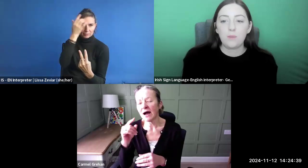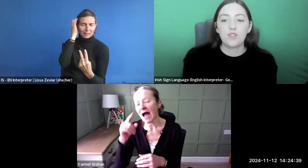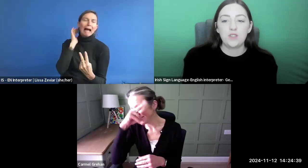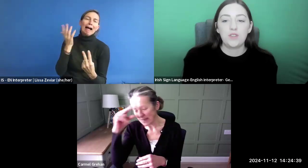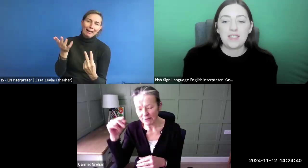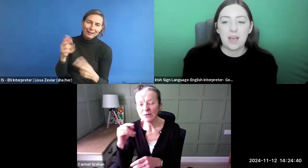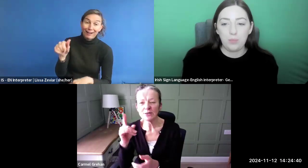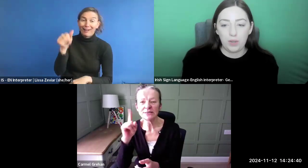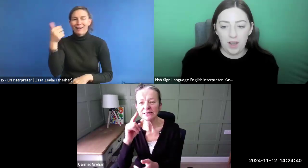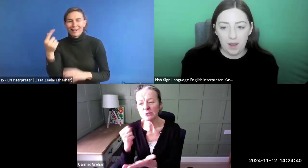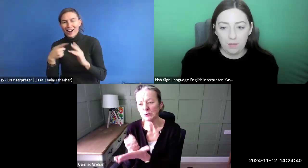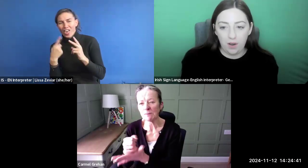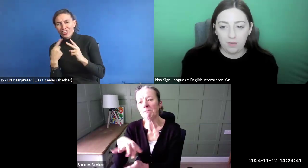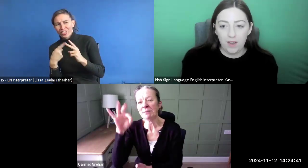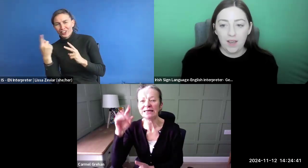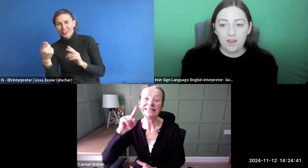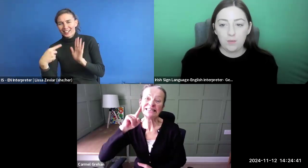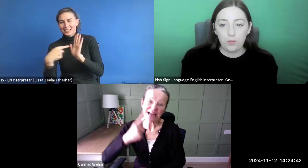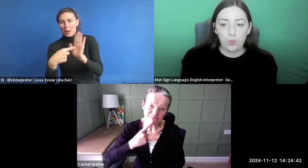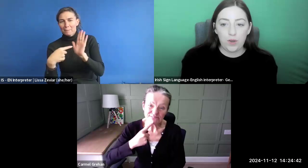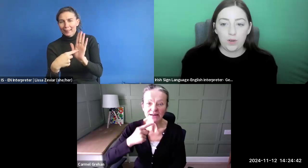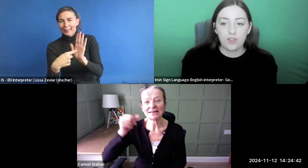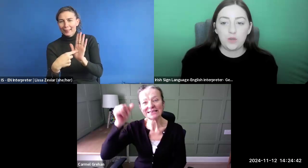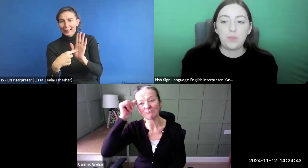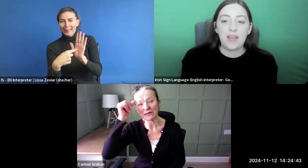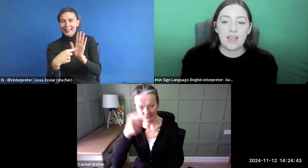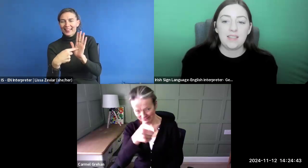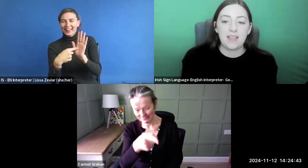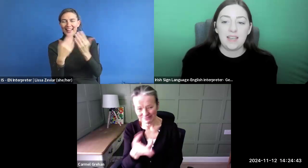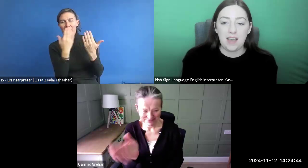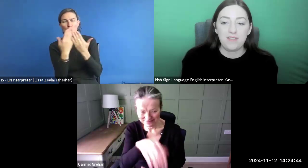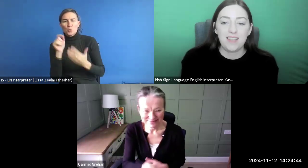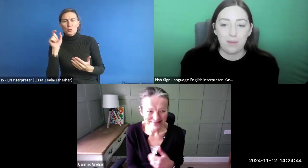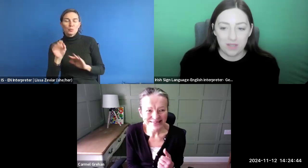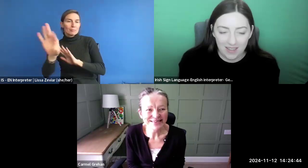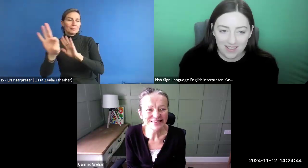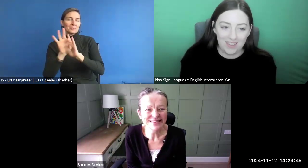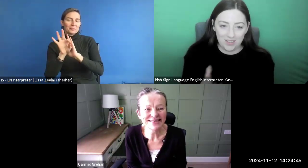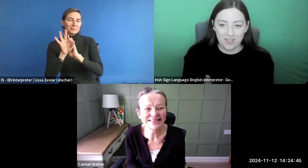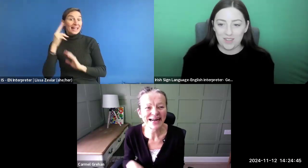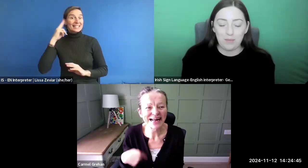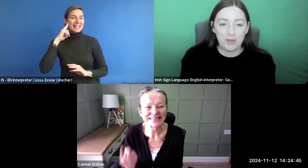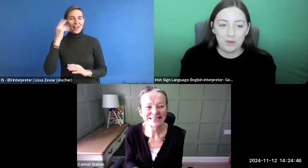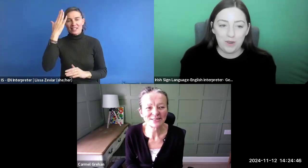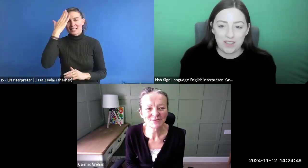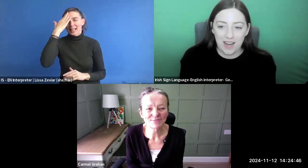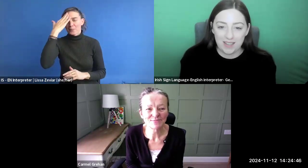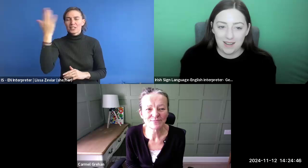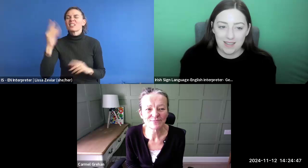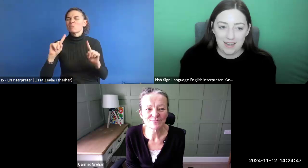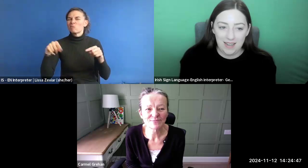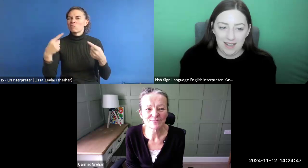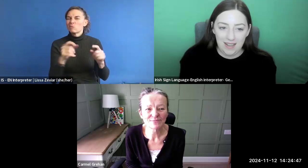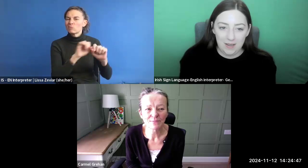Oh, sorry, that was just another example of a student picked as a deaf celebrity. So that's just another example. You can move on to the